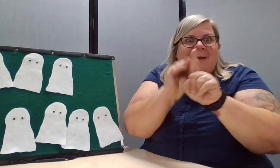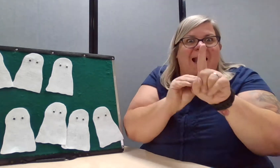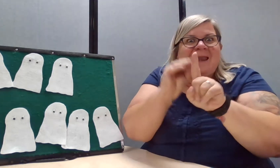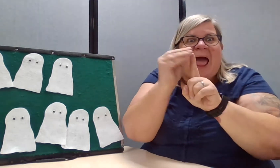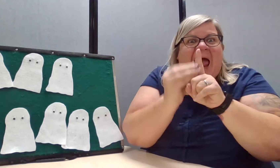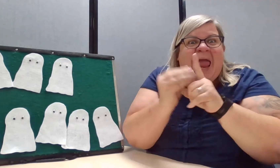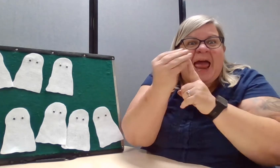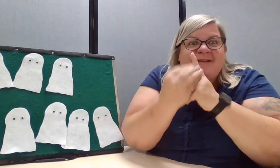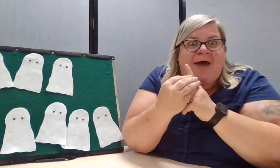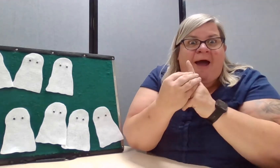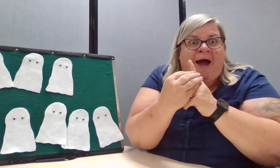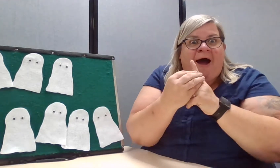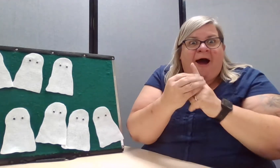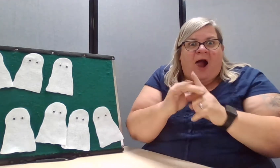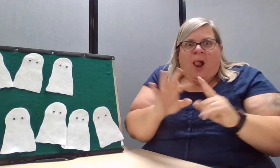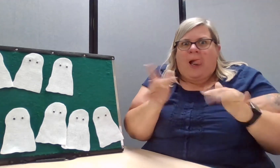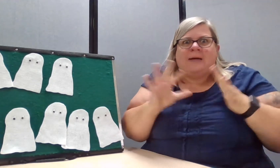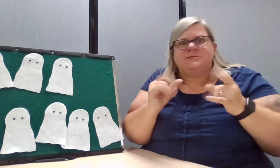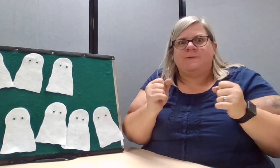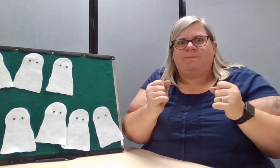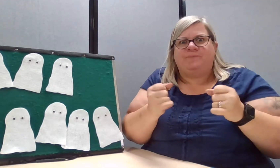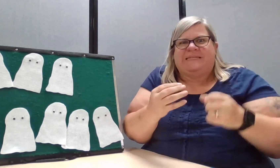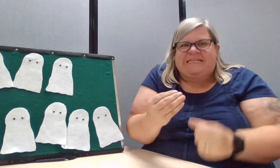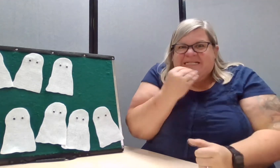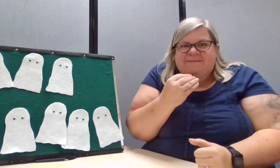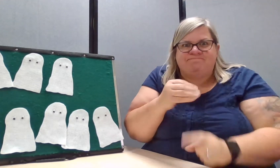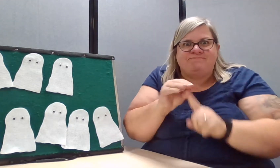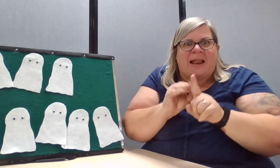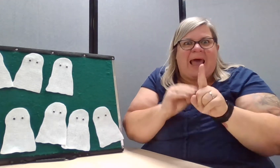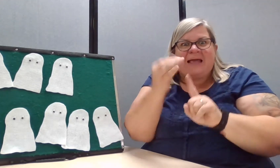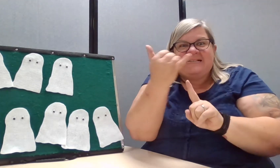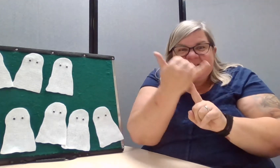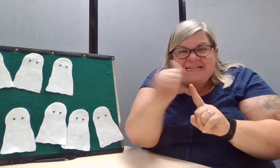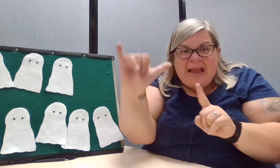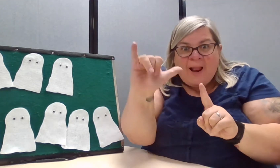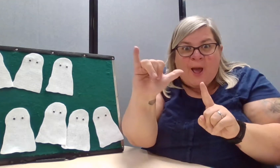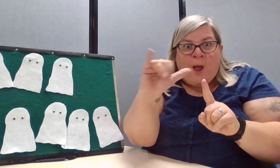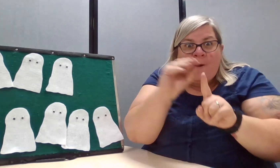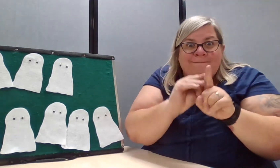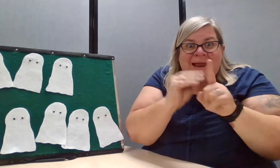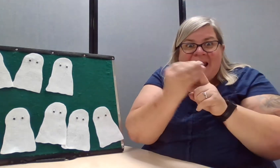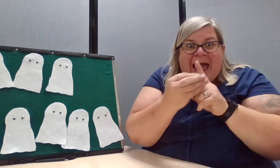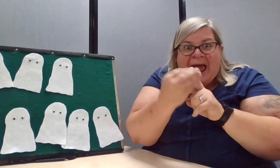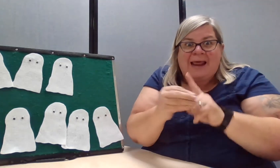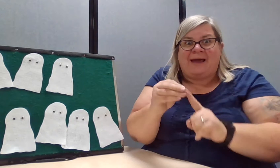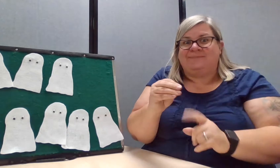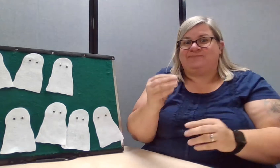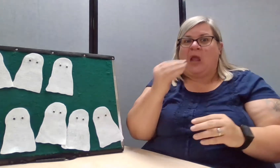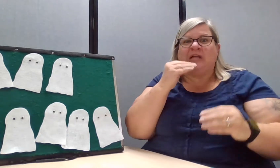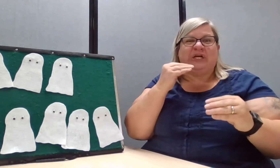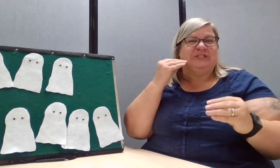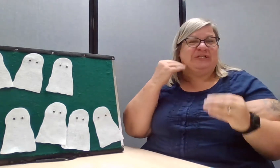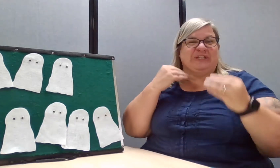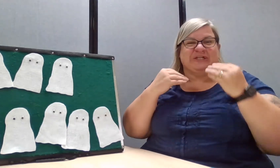kitchen and found bananas and ate the bananas. Now the bananas were